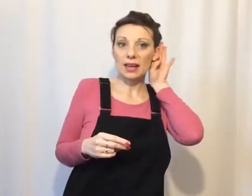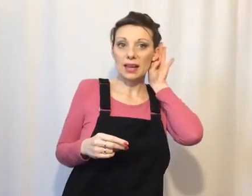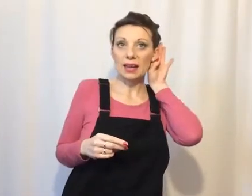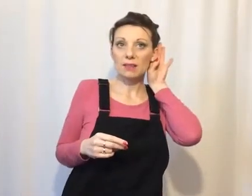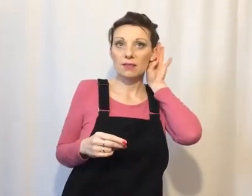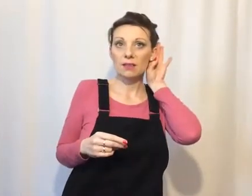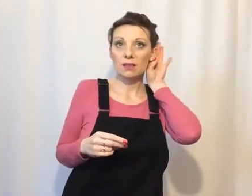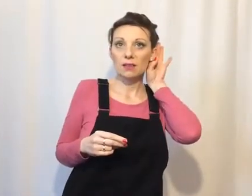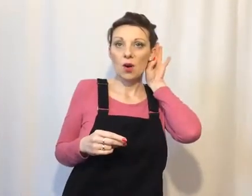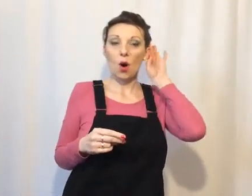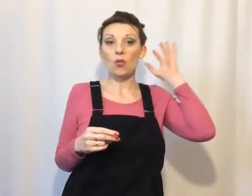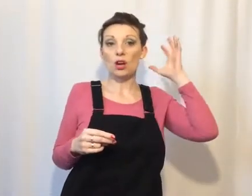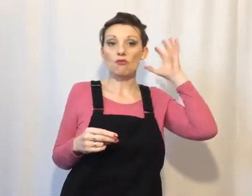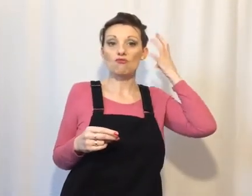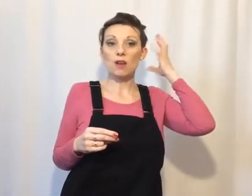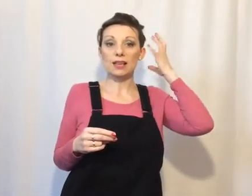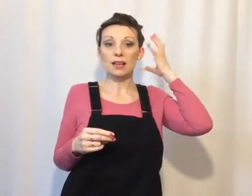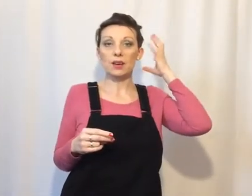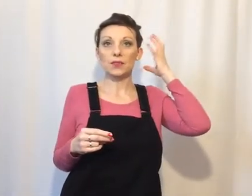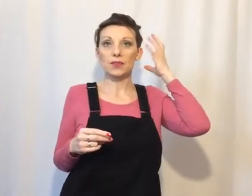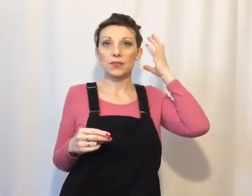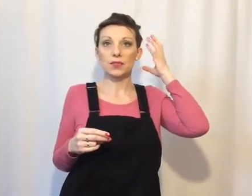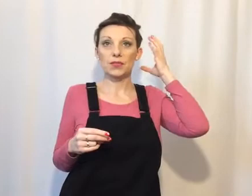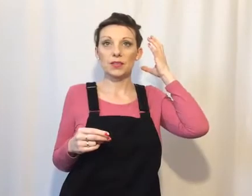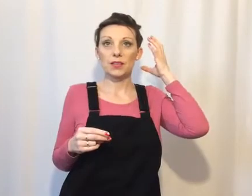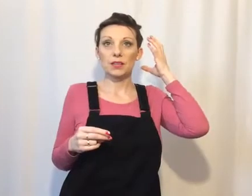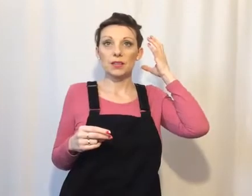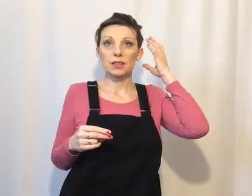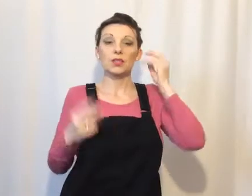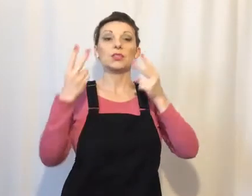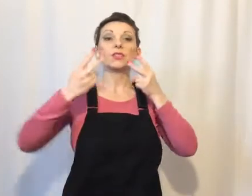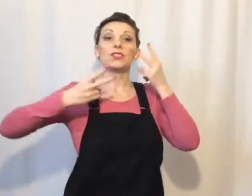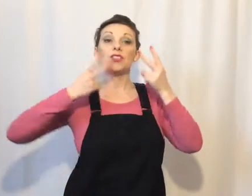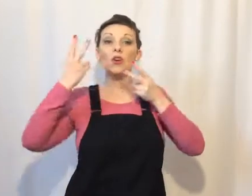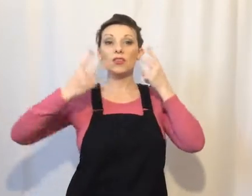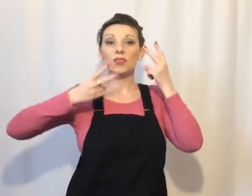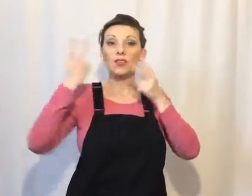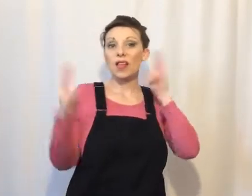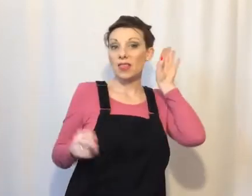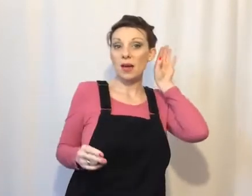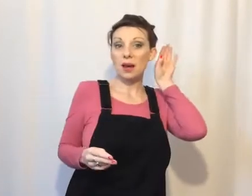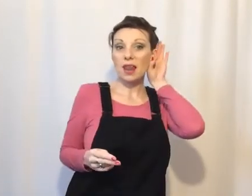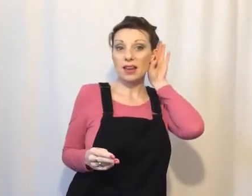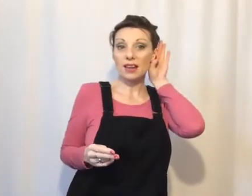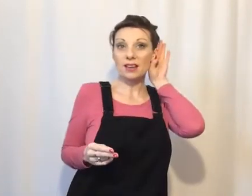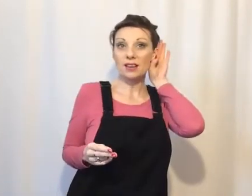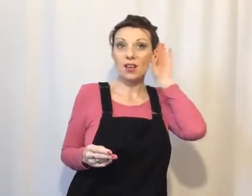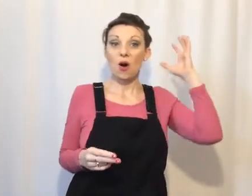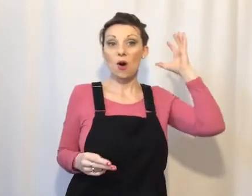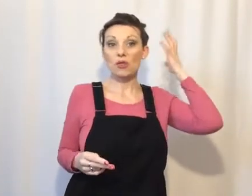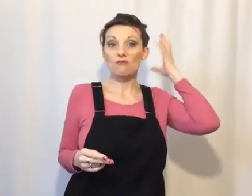hear, on the radio. So to the song, they're playing on the